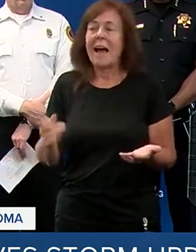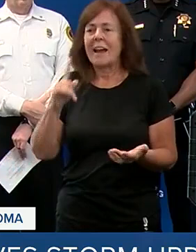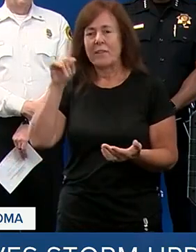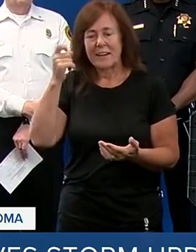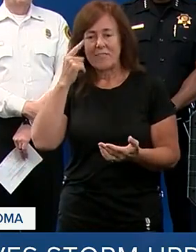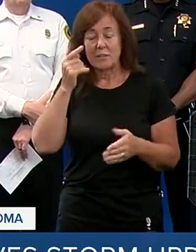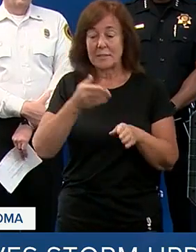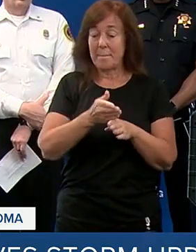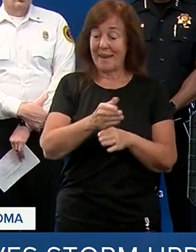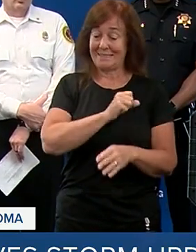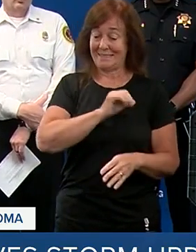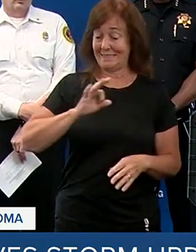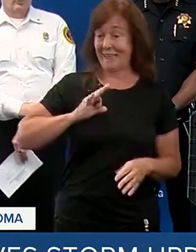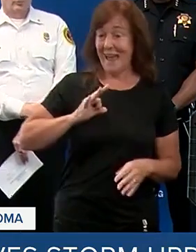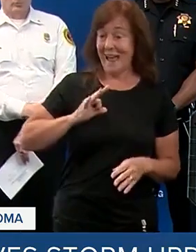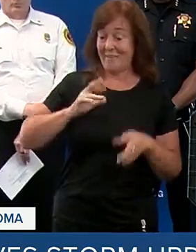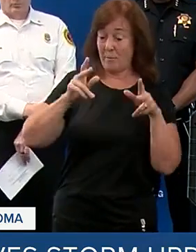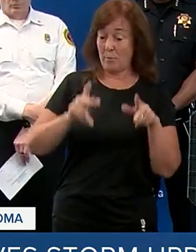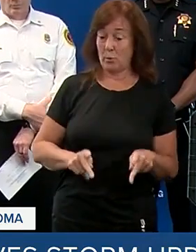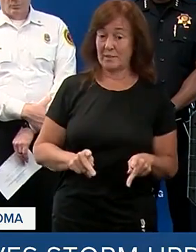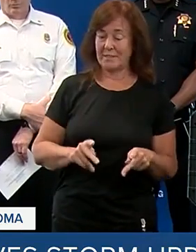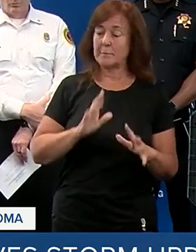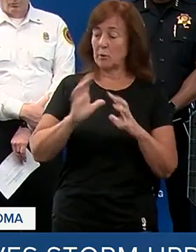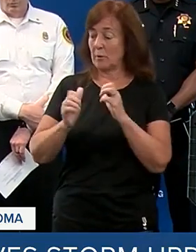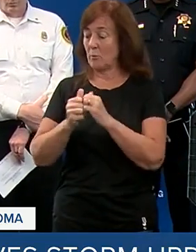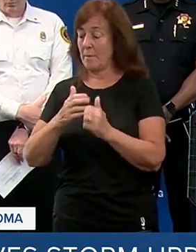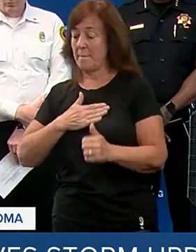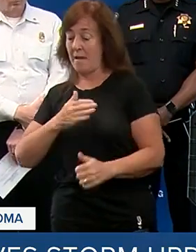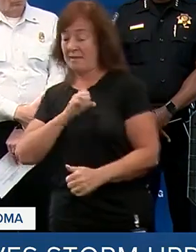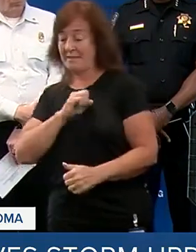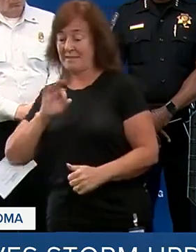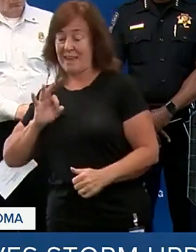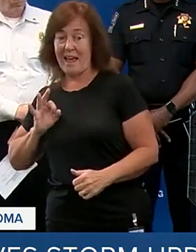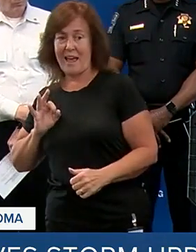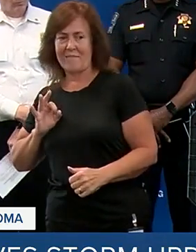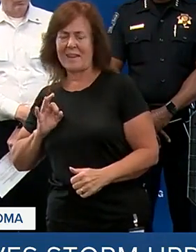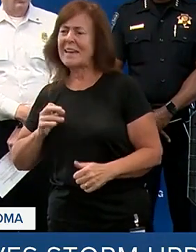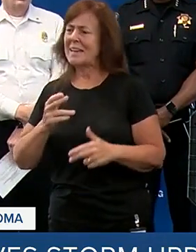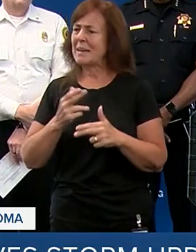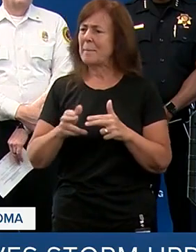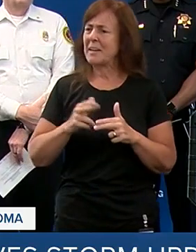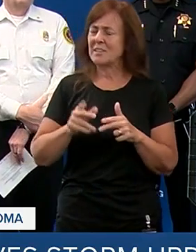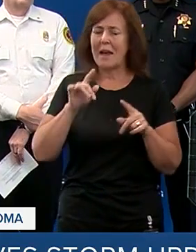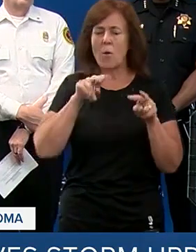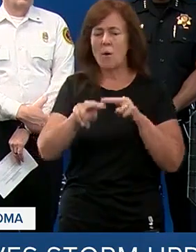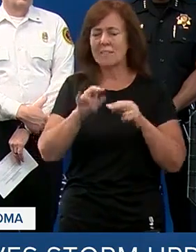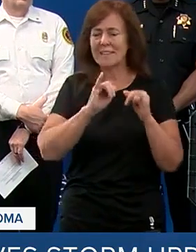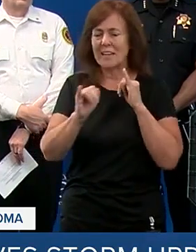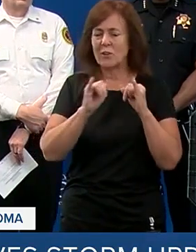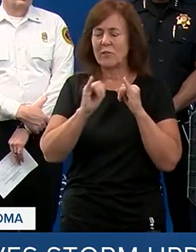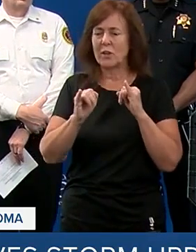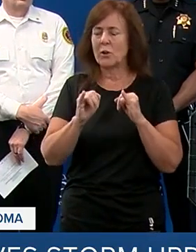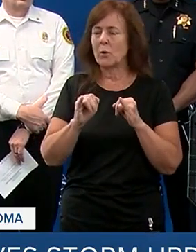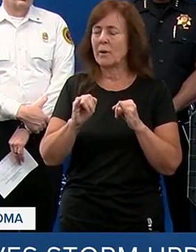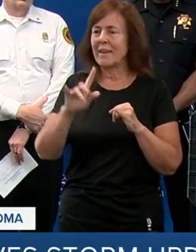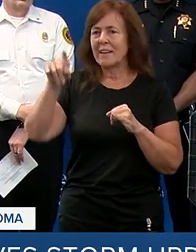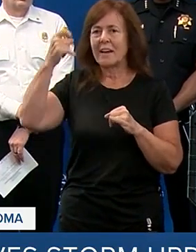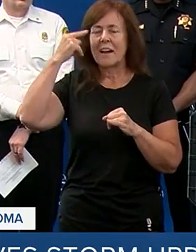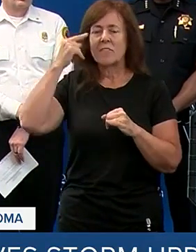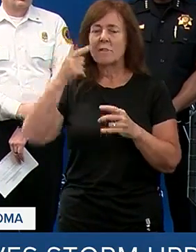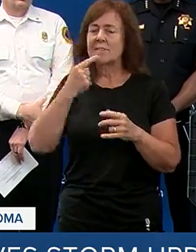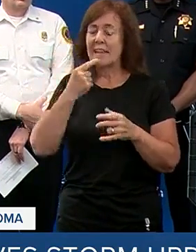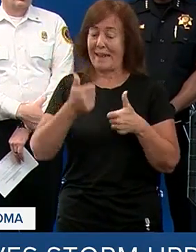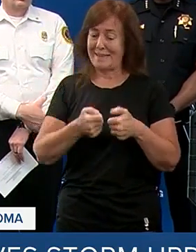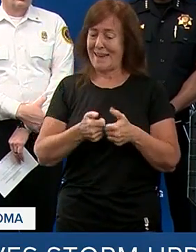governor's chief of staff has been communicating with my staff. I watched the interview he did. He mentioned a